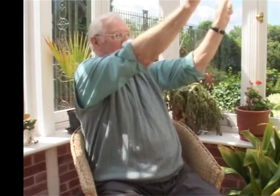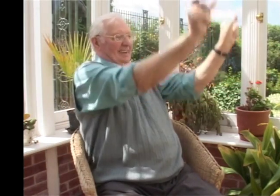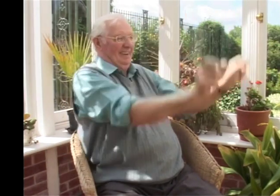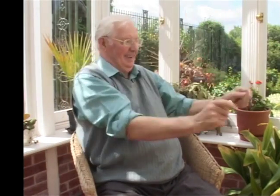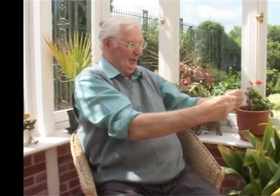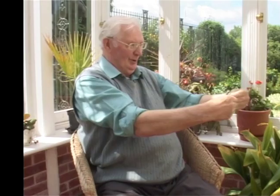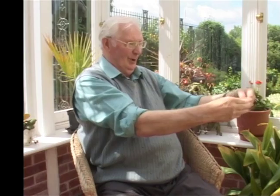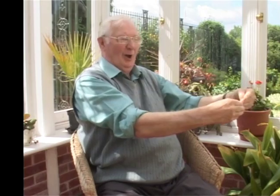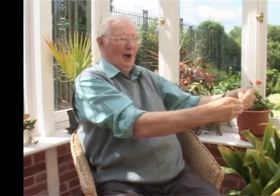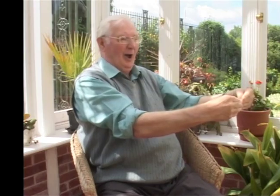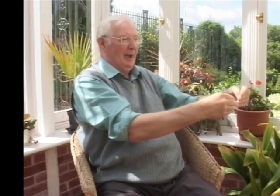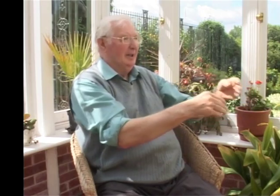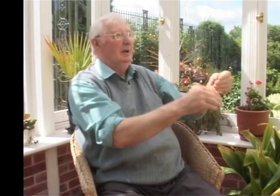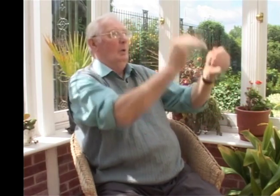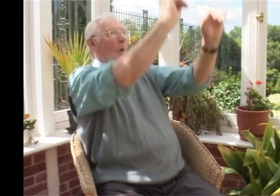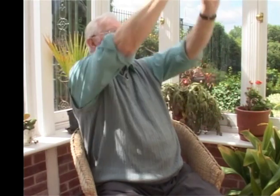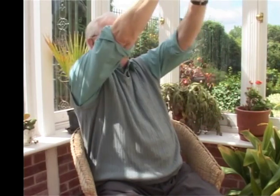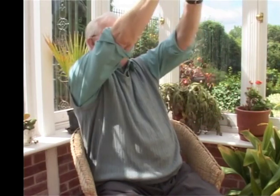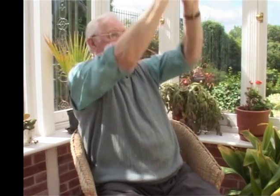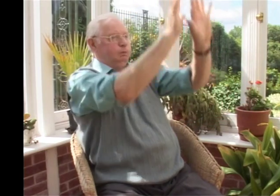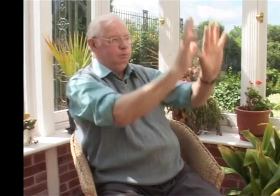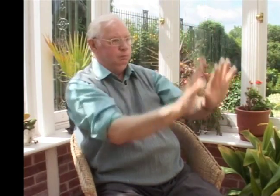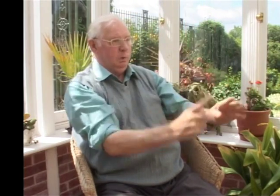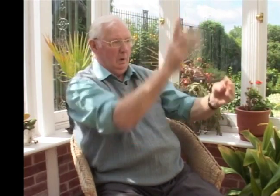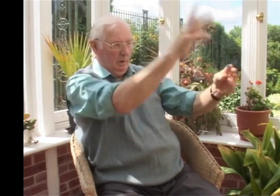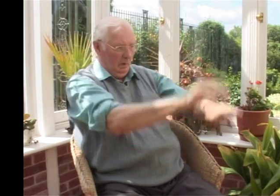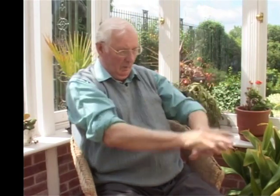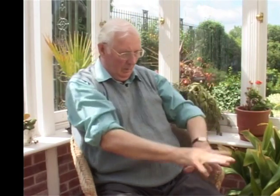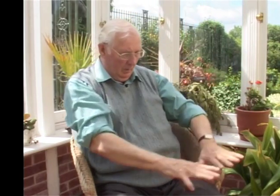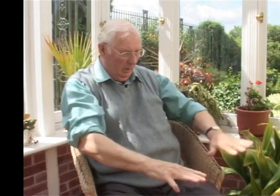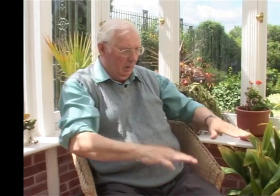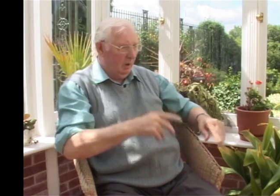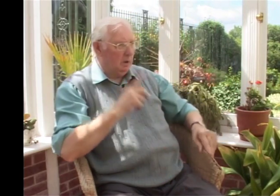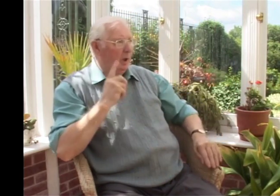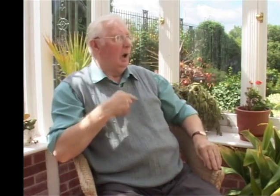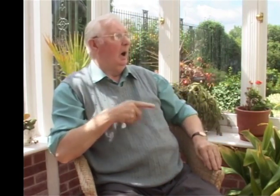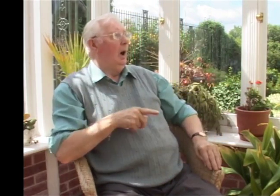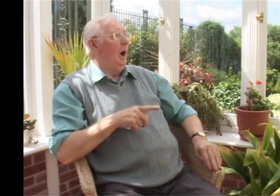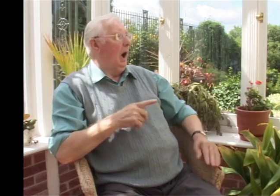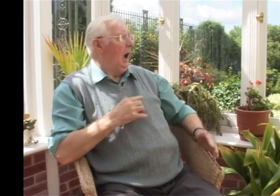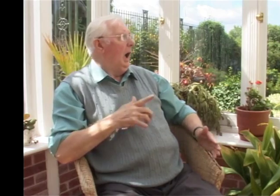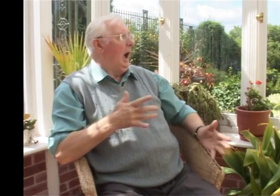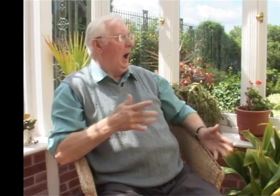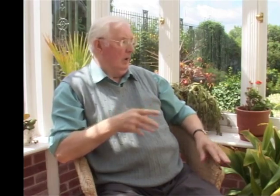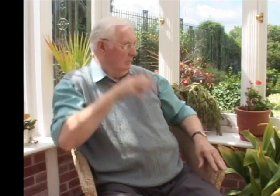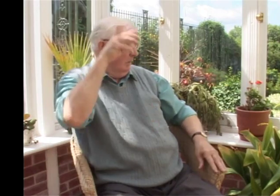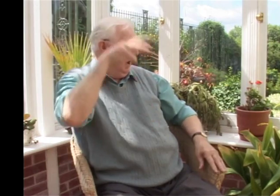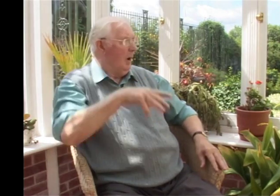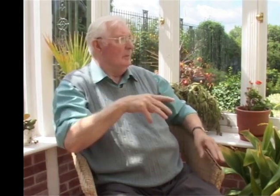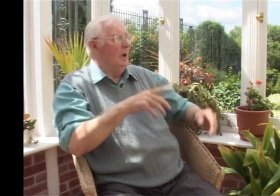door, all the glass had been blown out. Couldn't believe it. And they said it was because of the bomb, and just